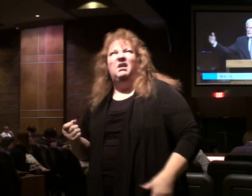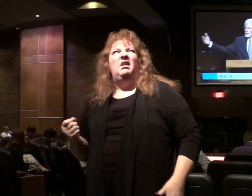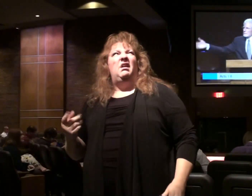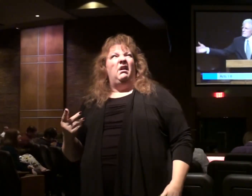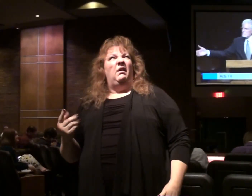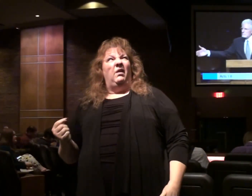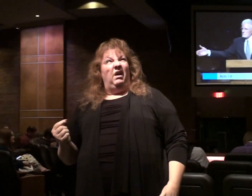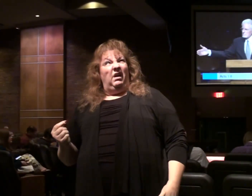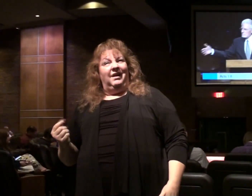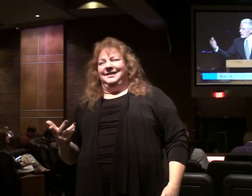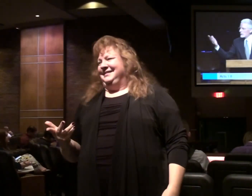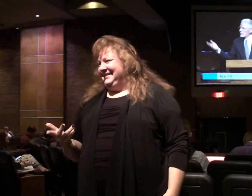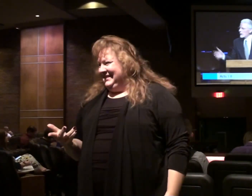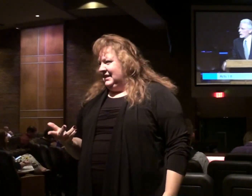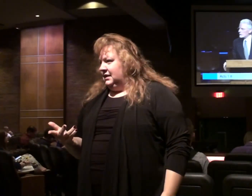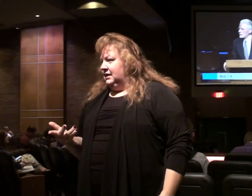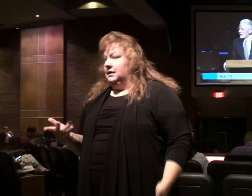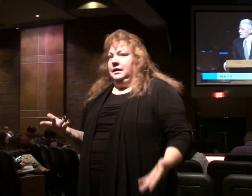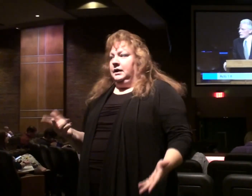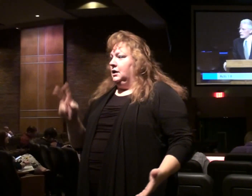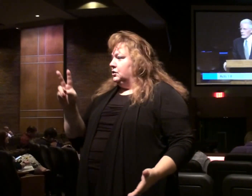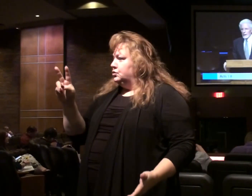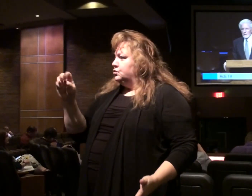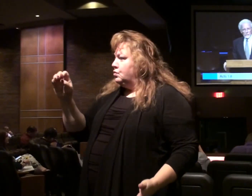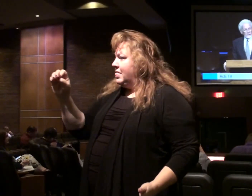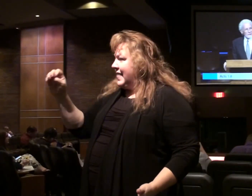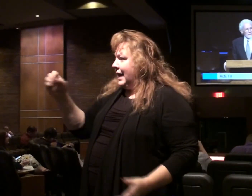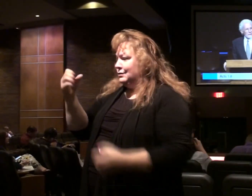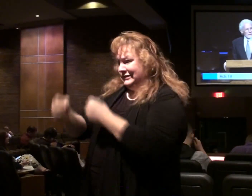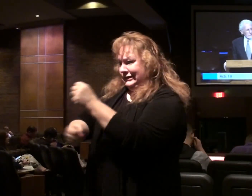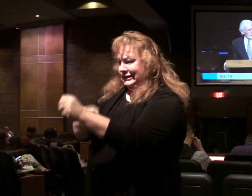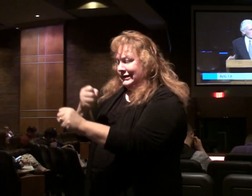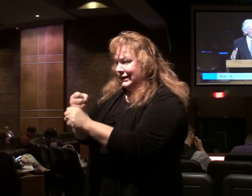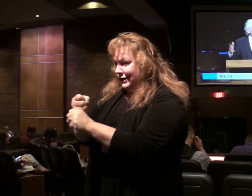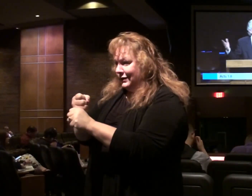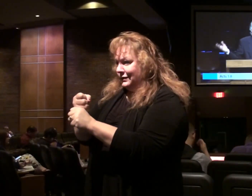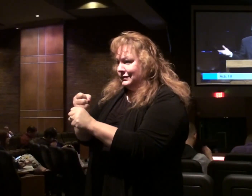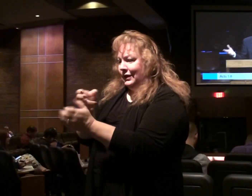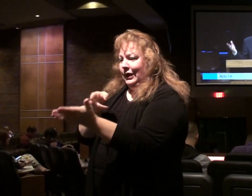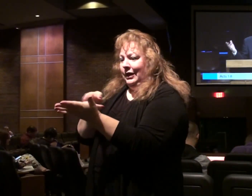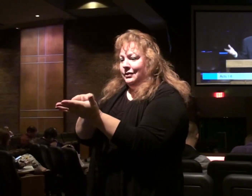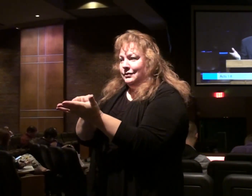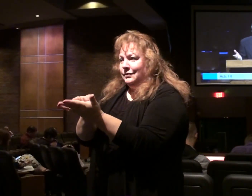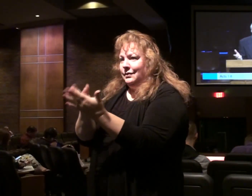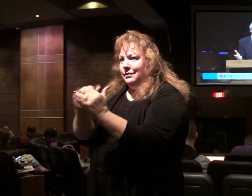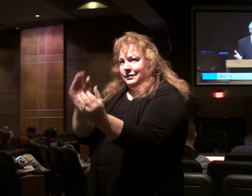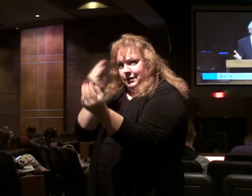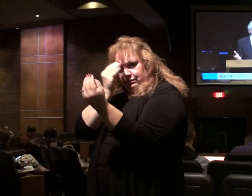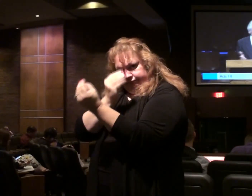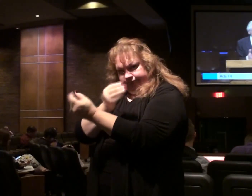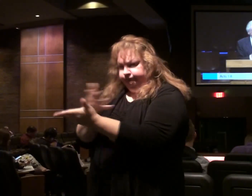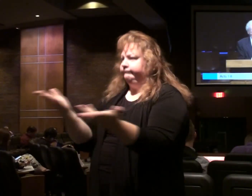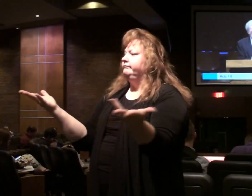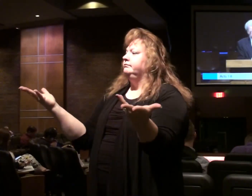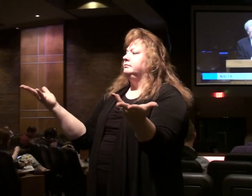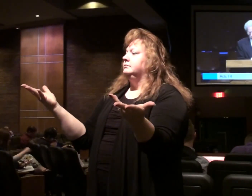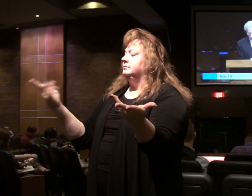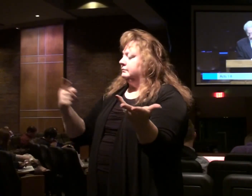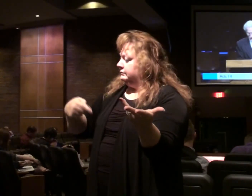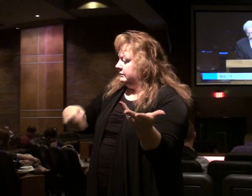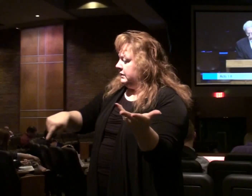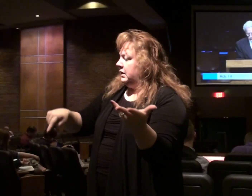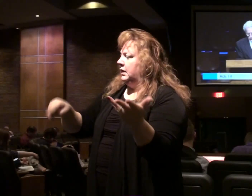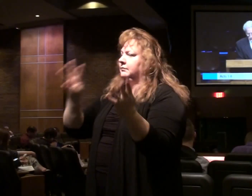We're talking, well, here we are, 2,000 years later. Gospel's still going out. But they will be